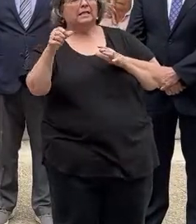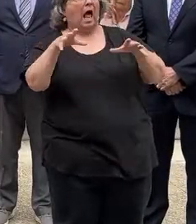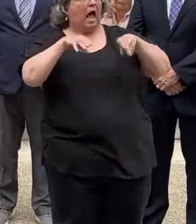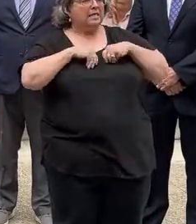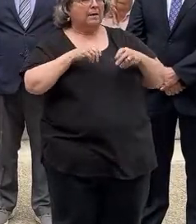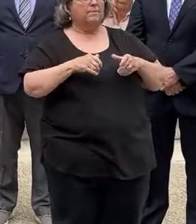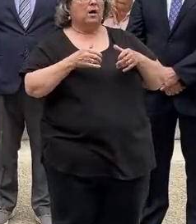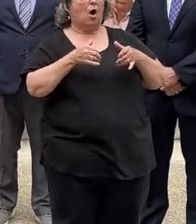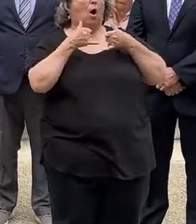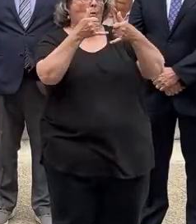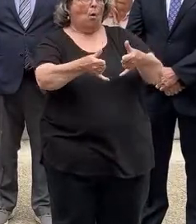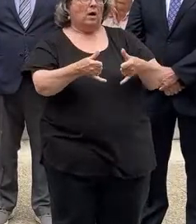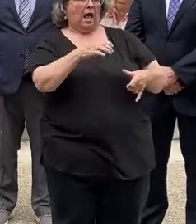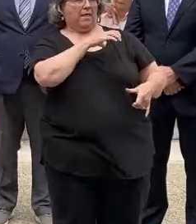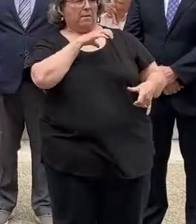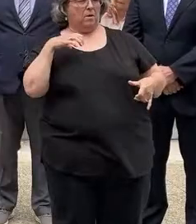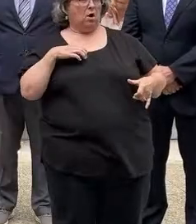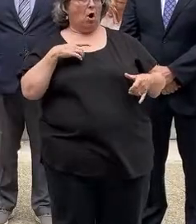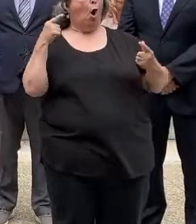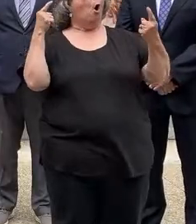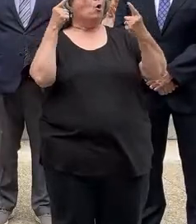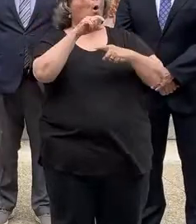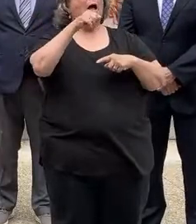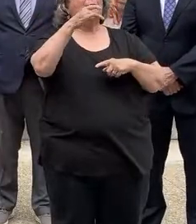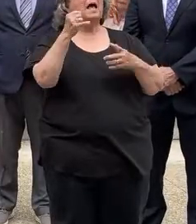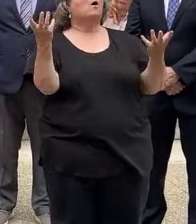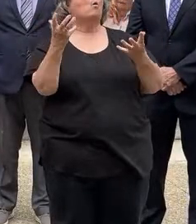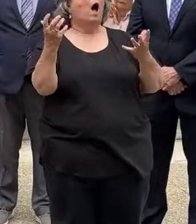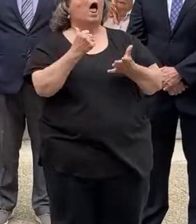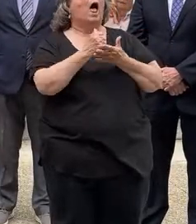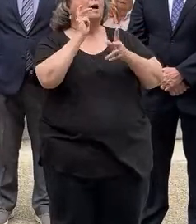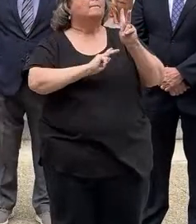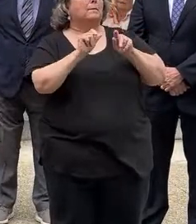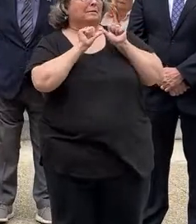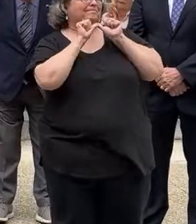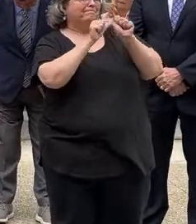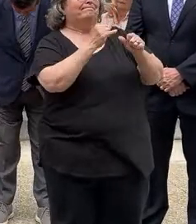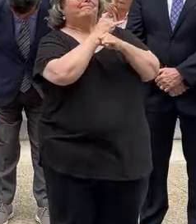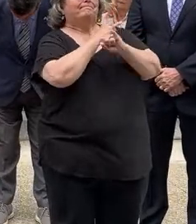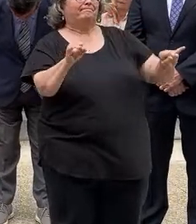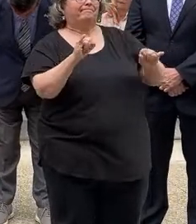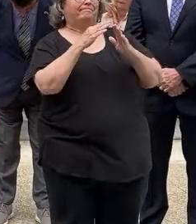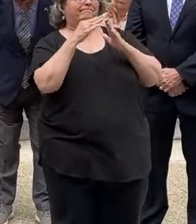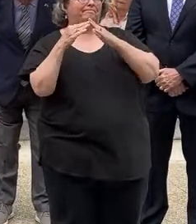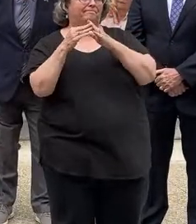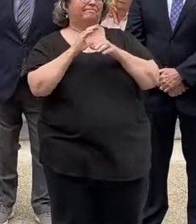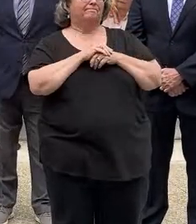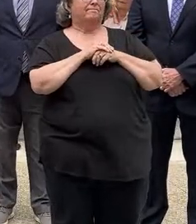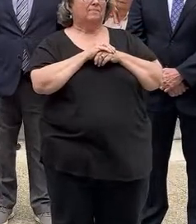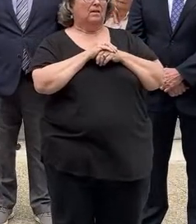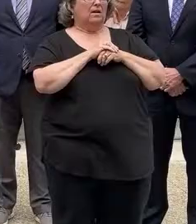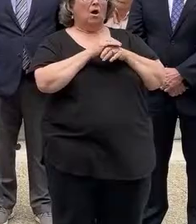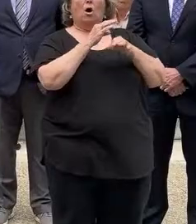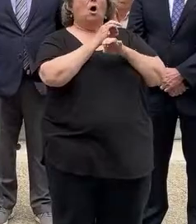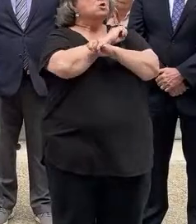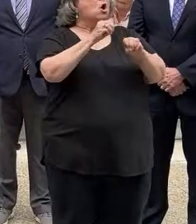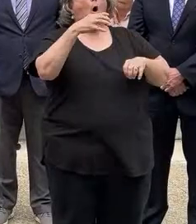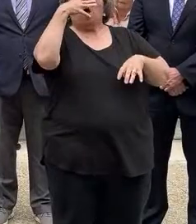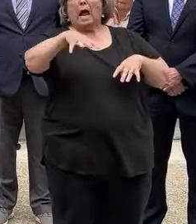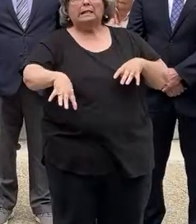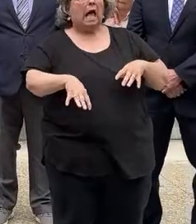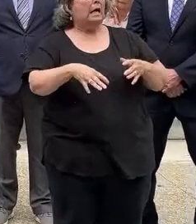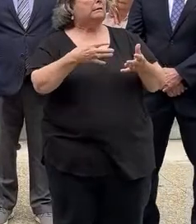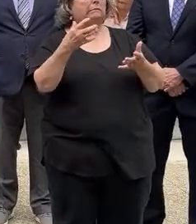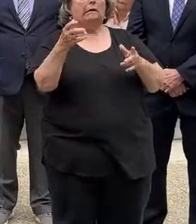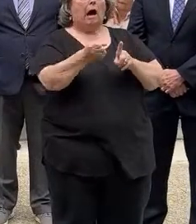this award as the commissioner. The goal of APS is to help people maintain independence in our community, free from abuse, neglect, and